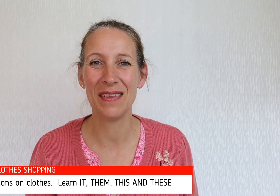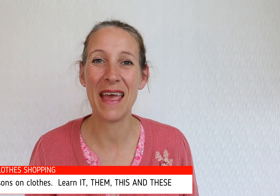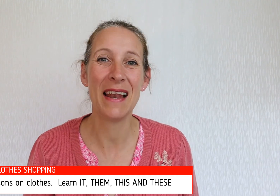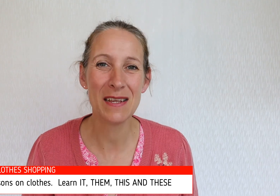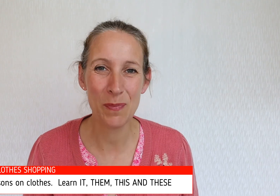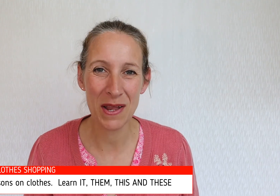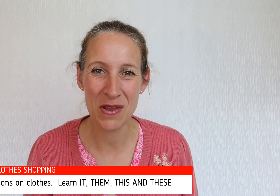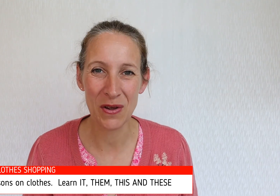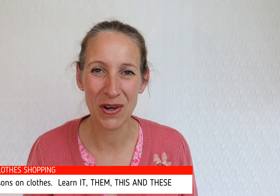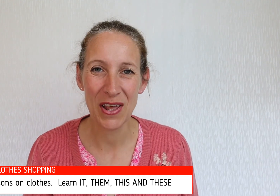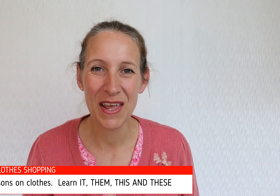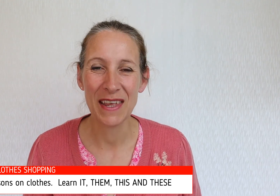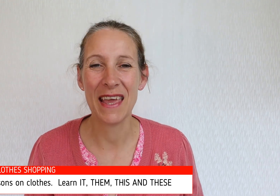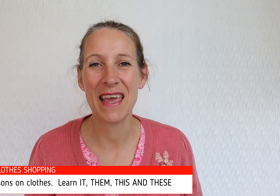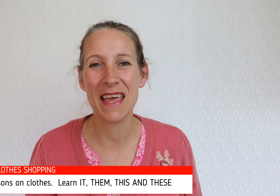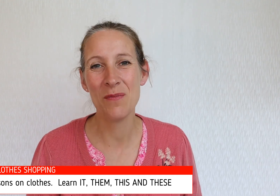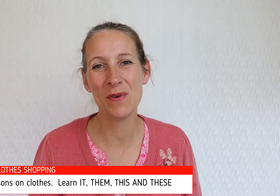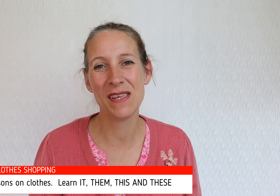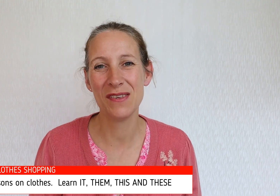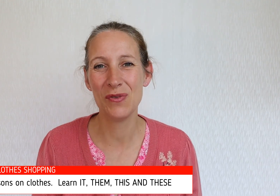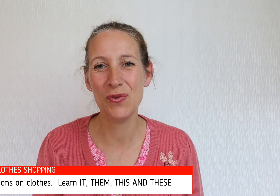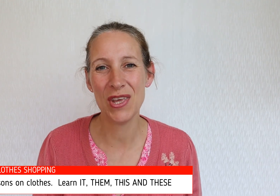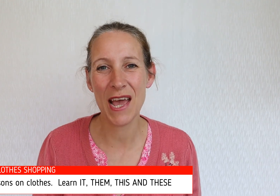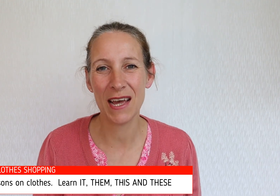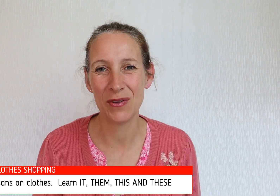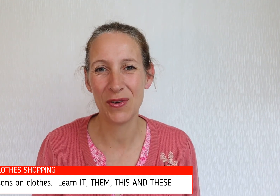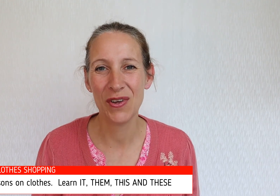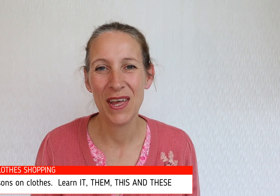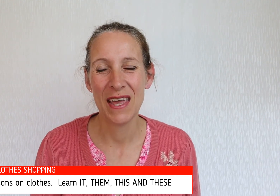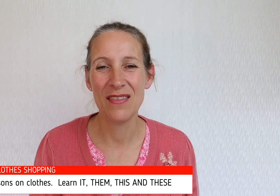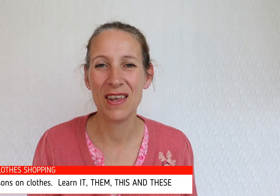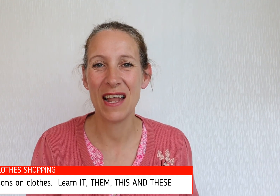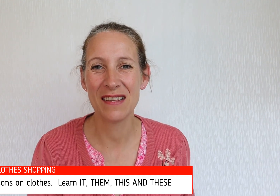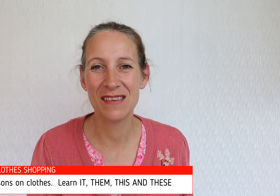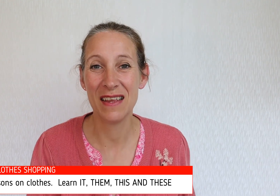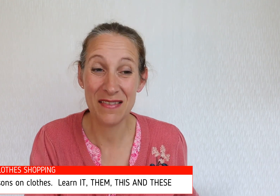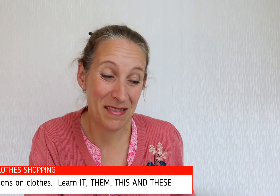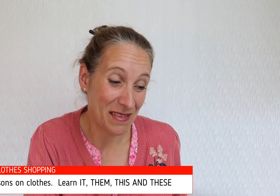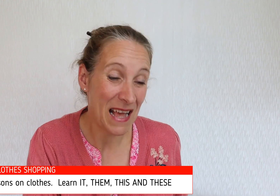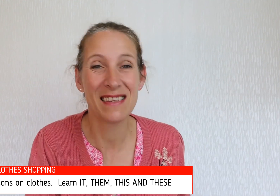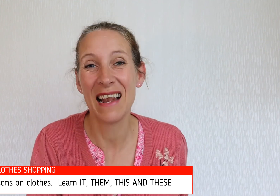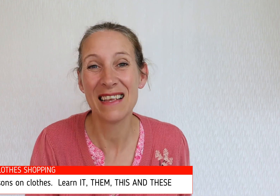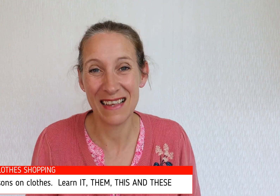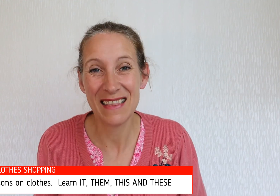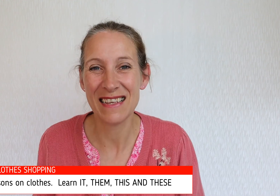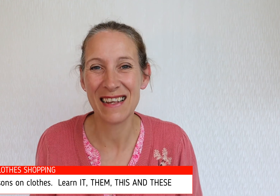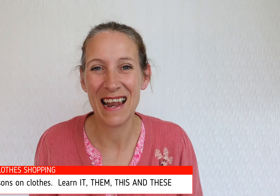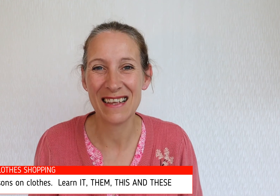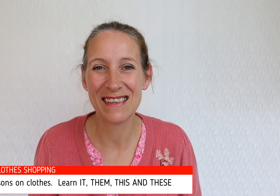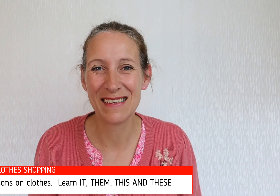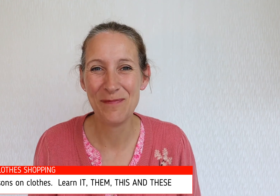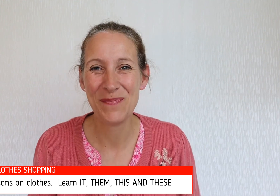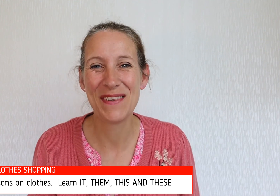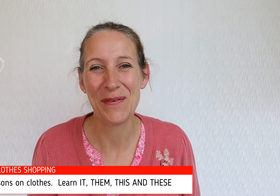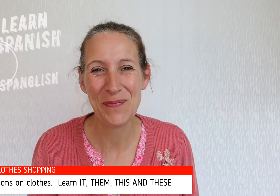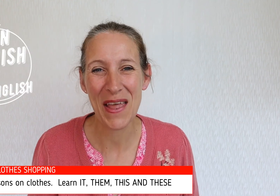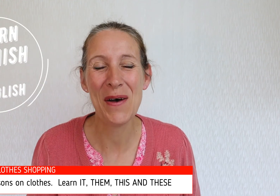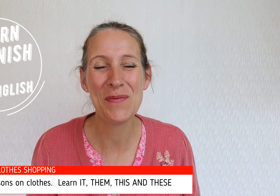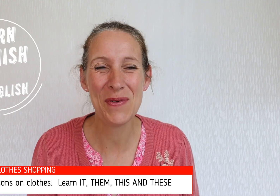el español que hemos estudiado in last class and this class. So I hope you